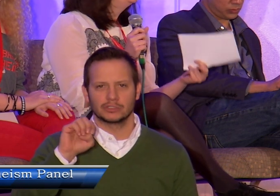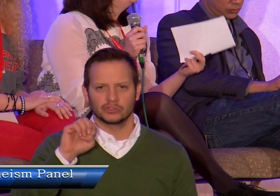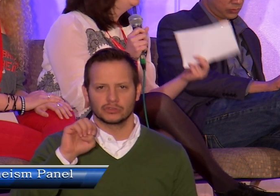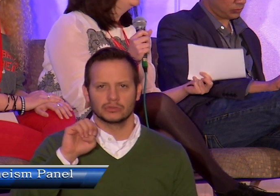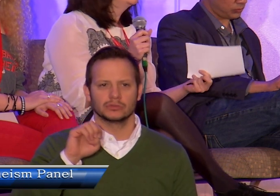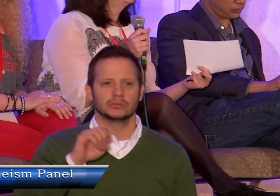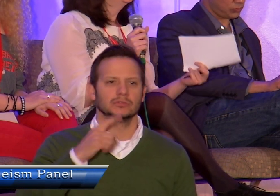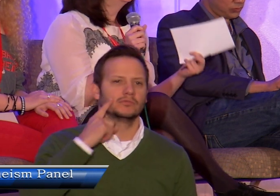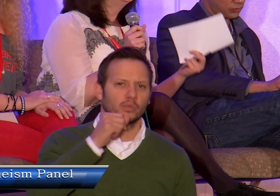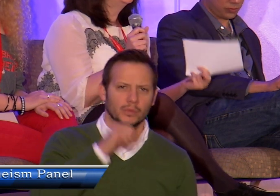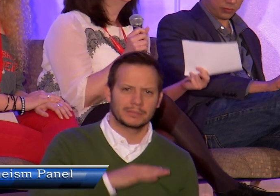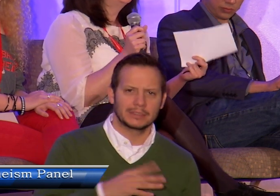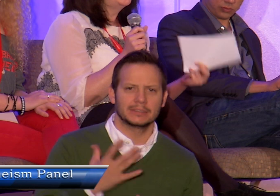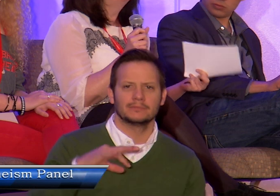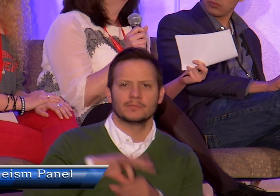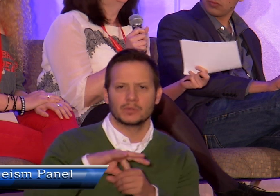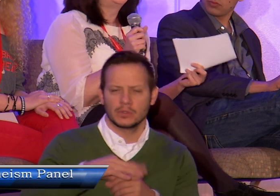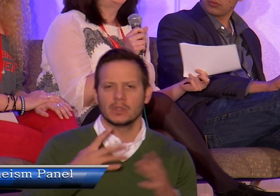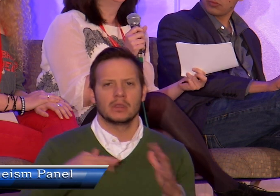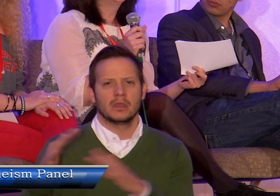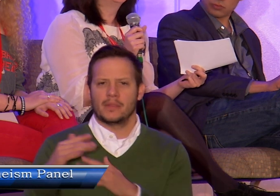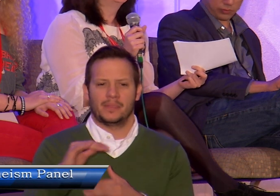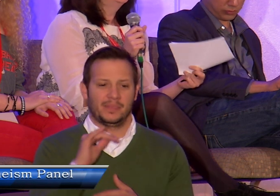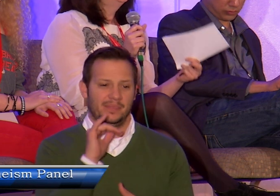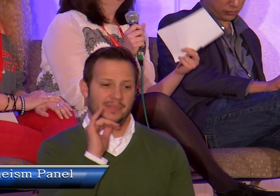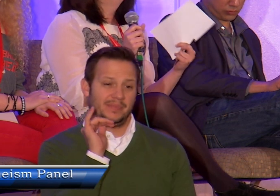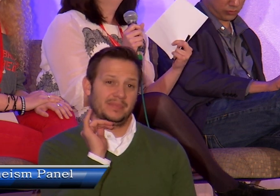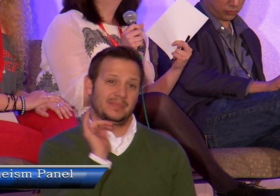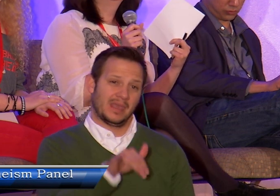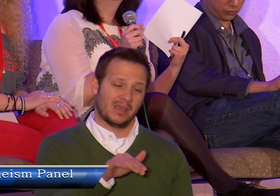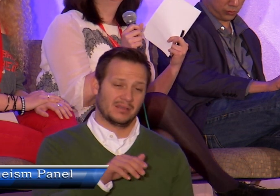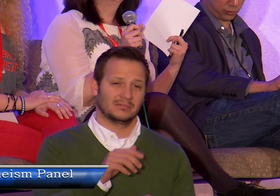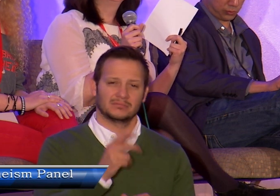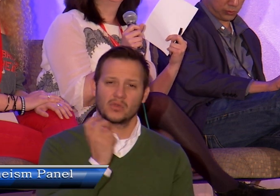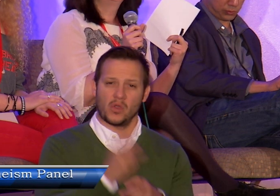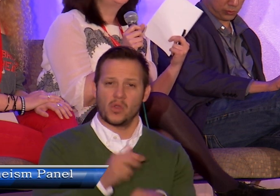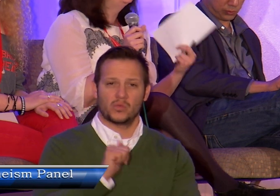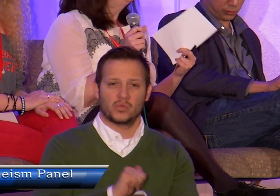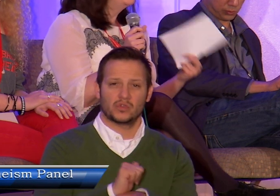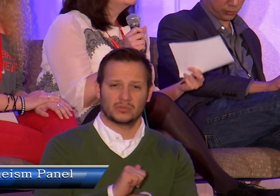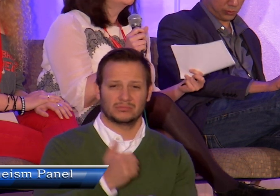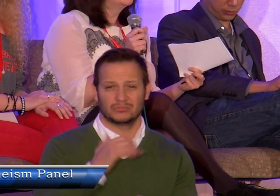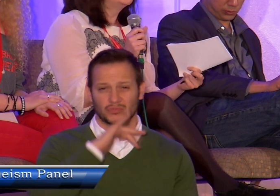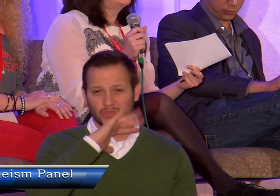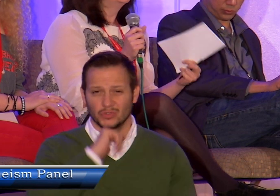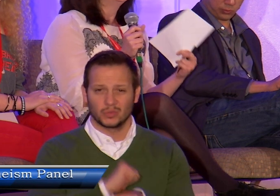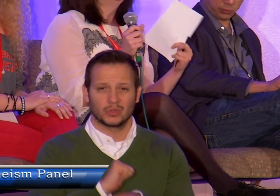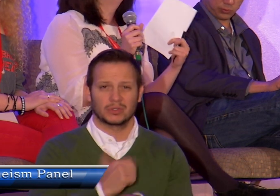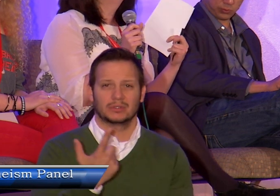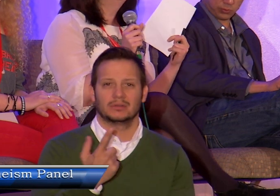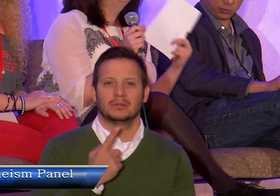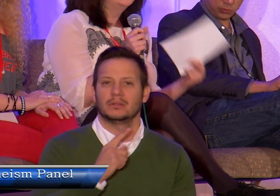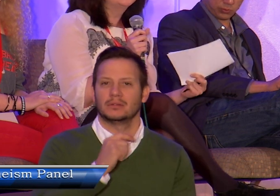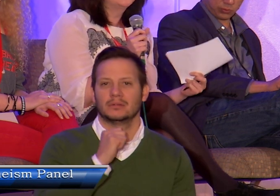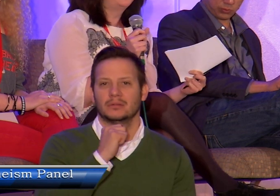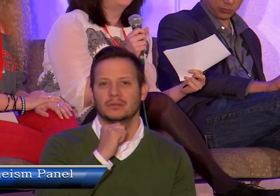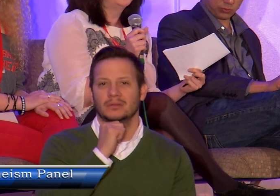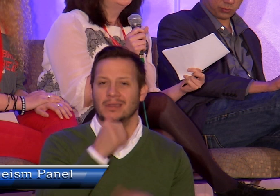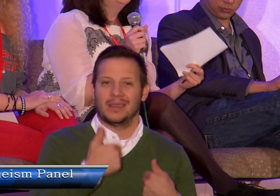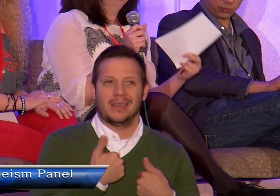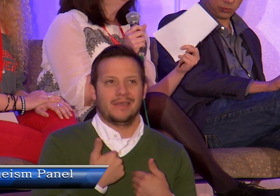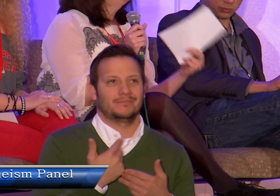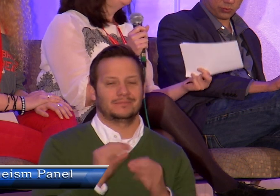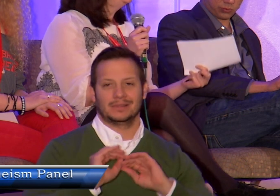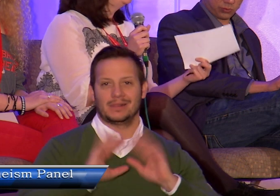hard work that doesn't have a quick answer, but you know, showing real solidarity, giving real